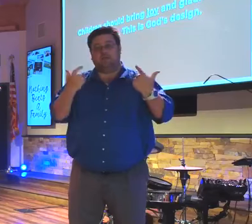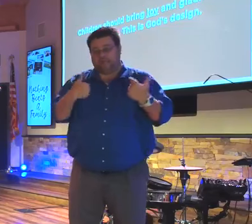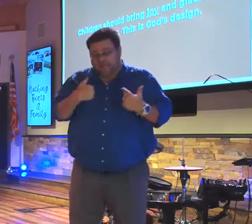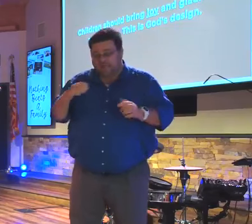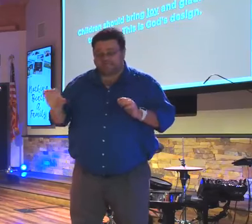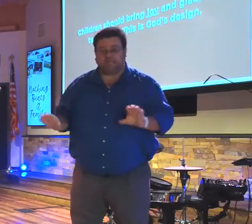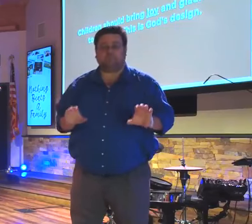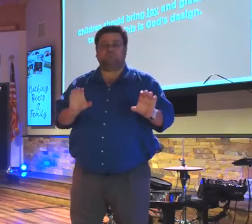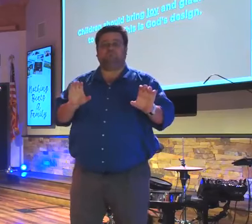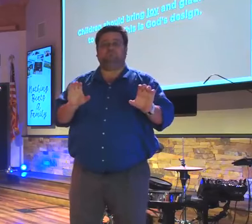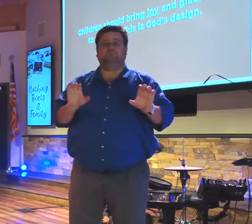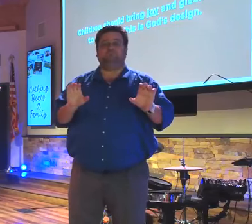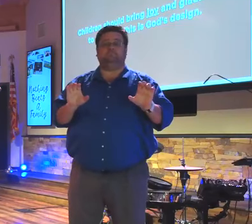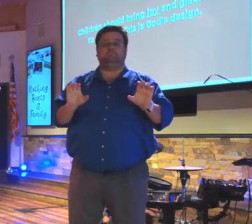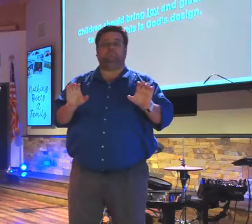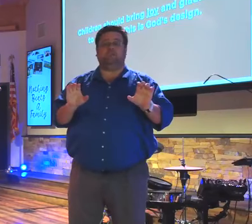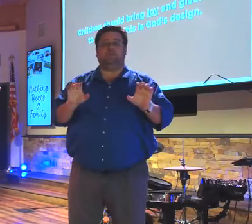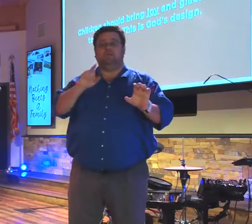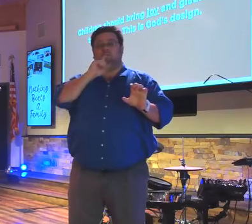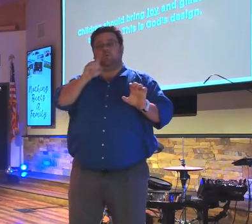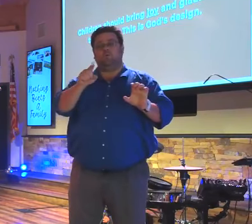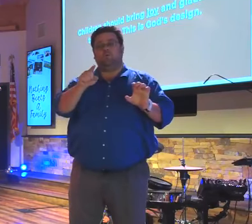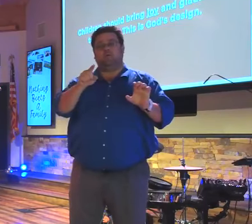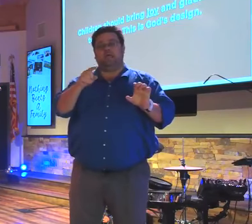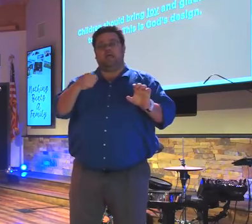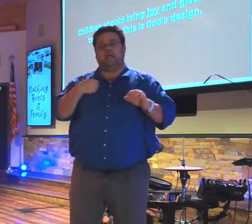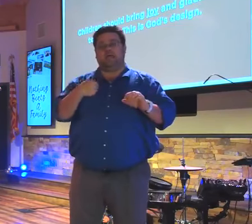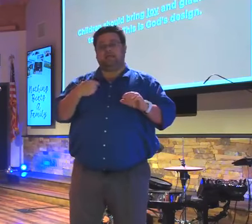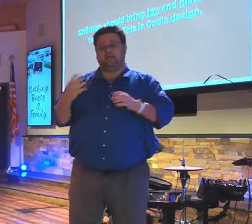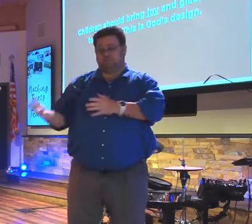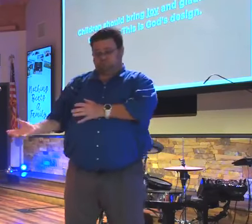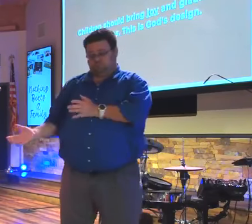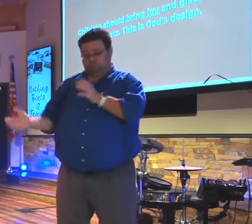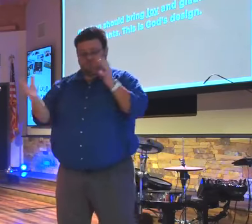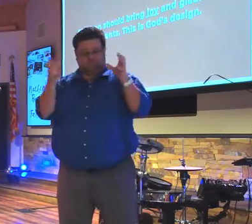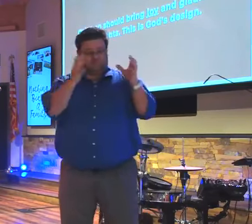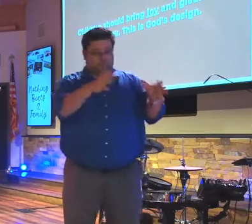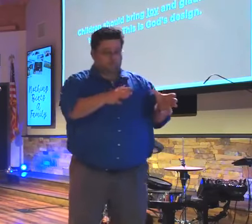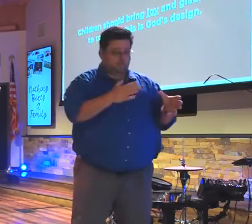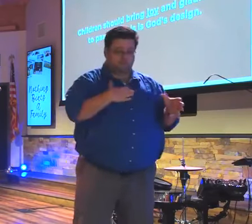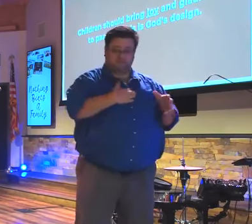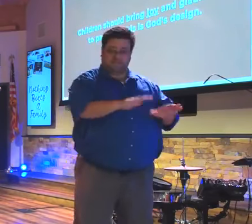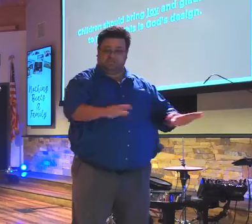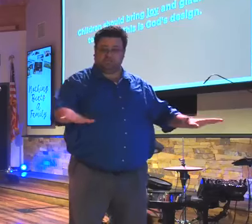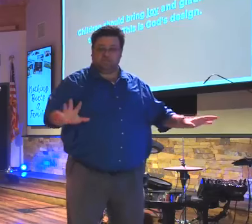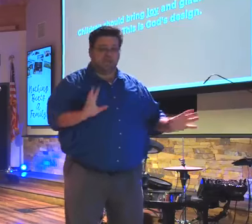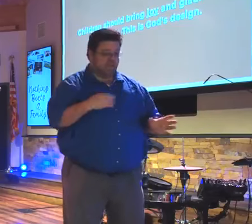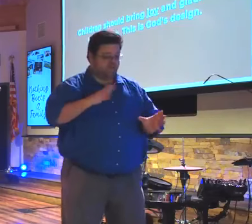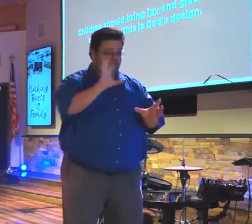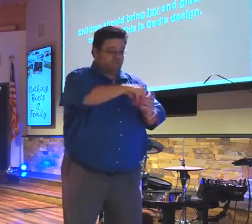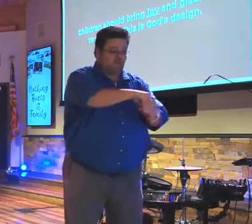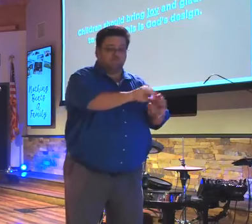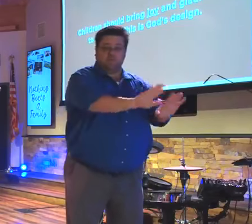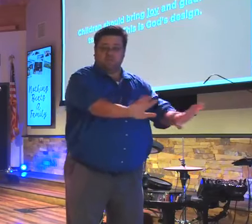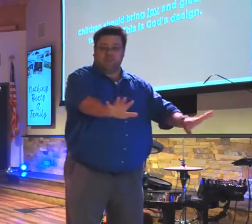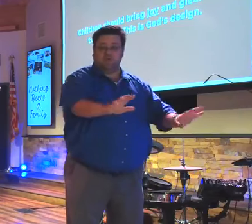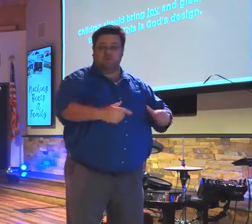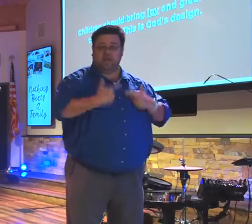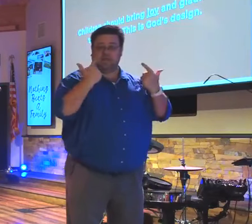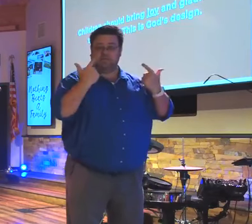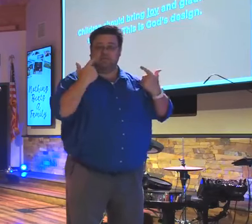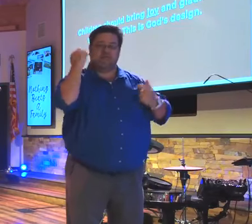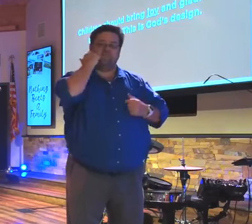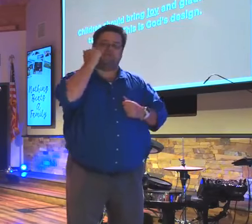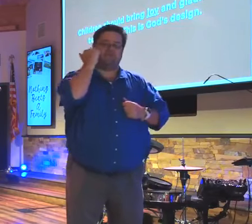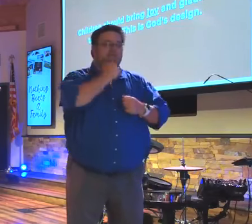And so I carried that over to my kids, you know, and every day I loved